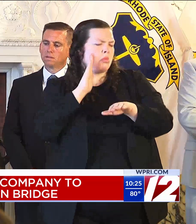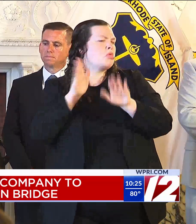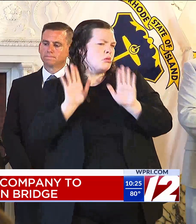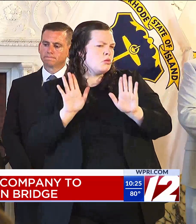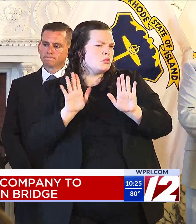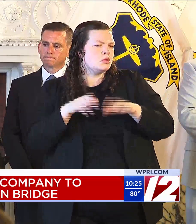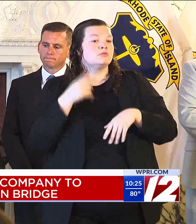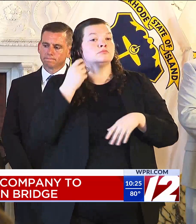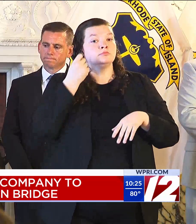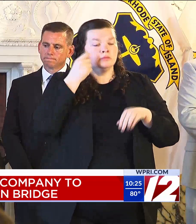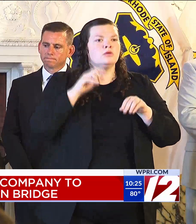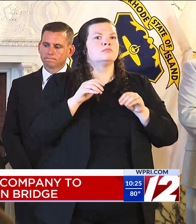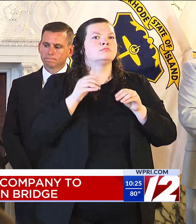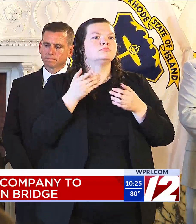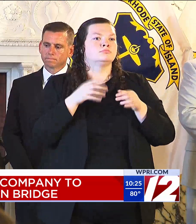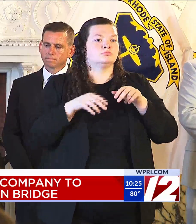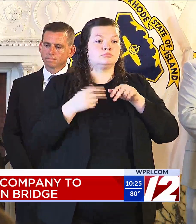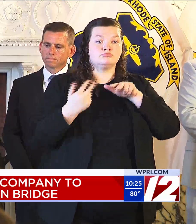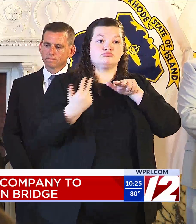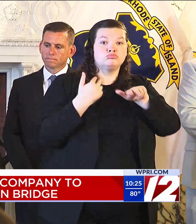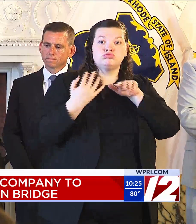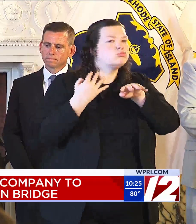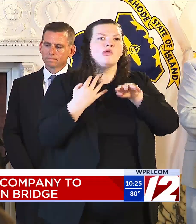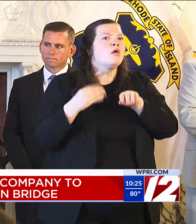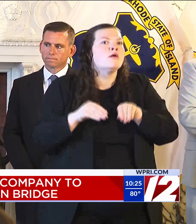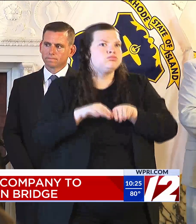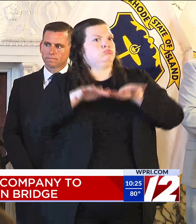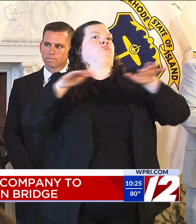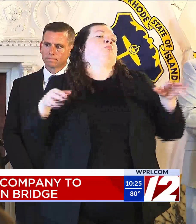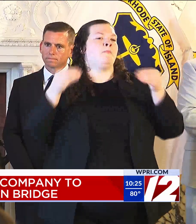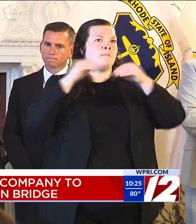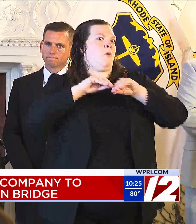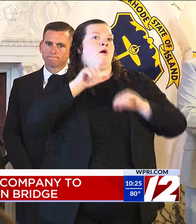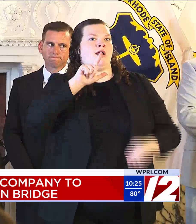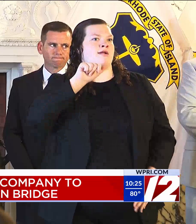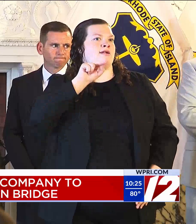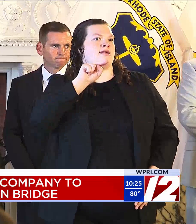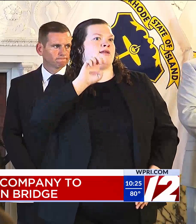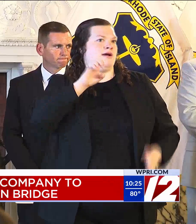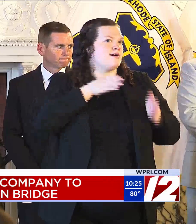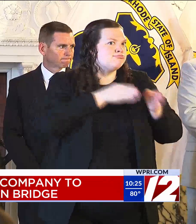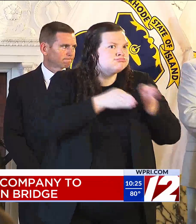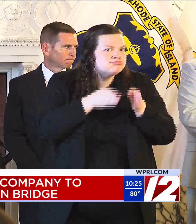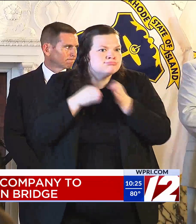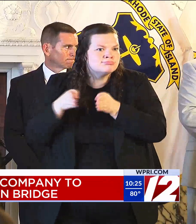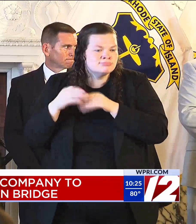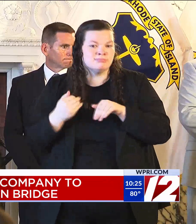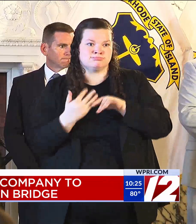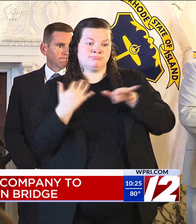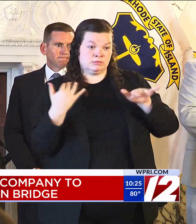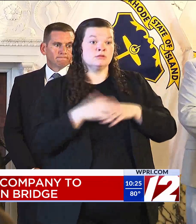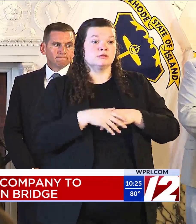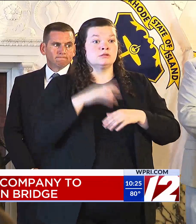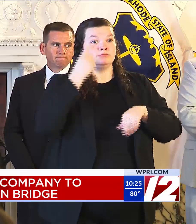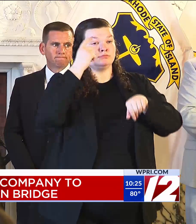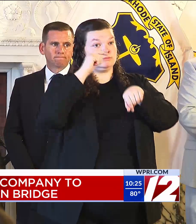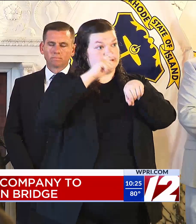new lanes. It includes a reasonable schedule and a realistic